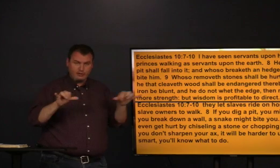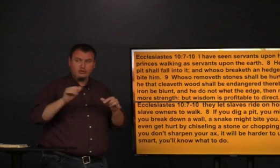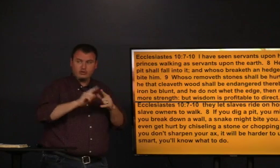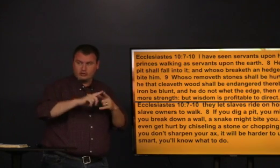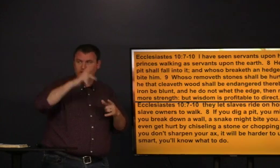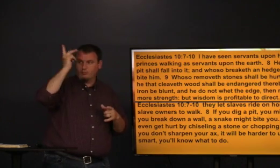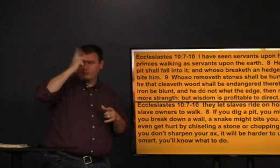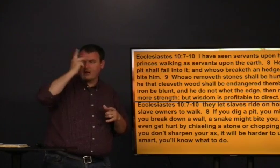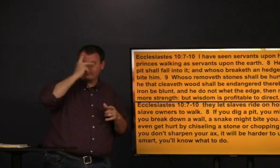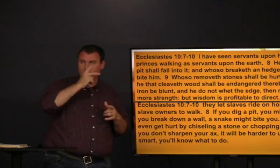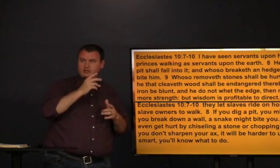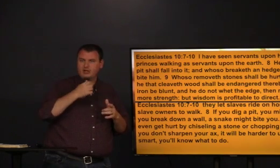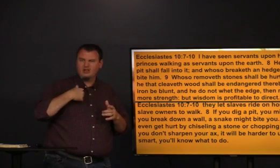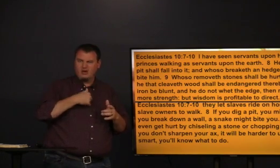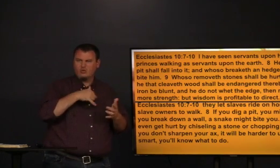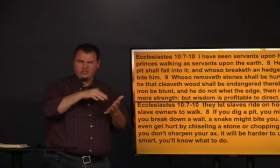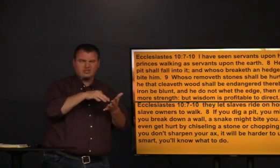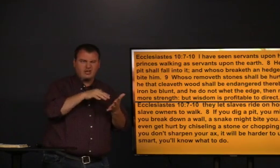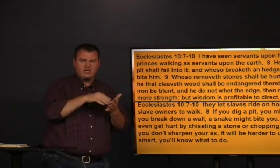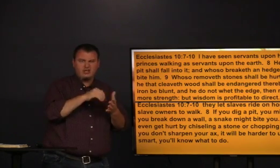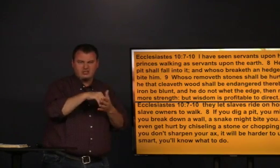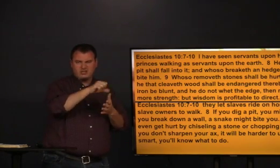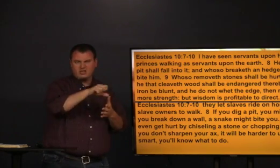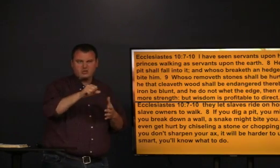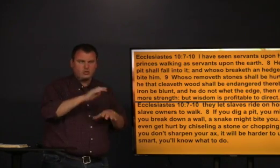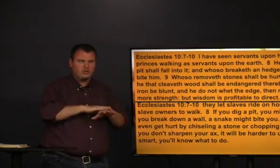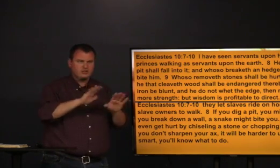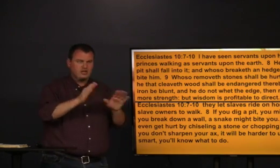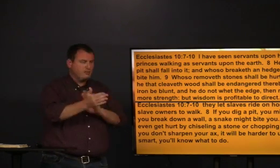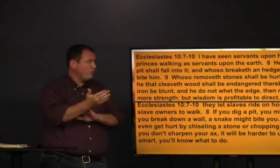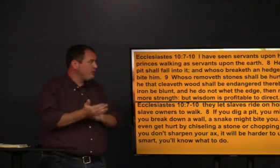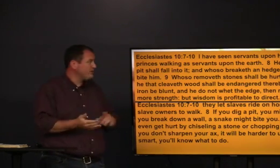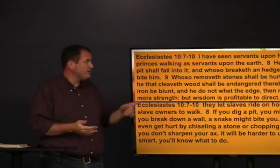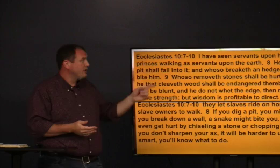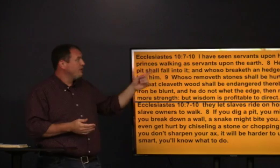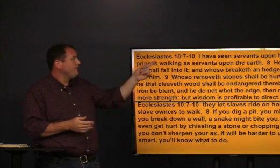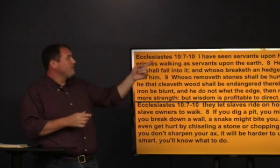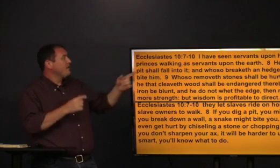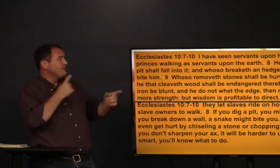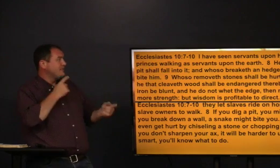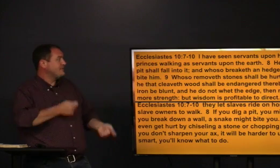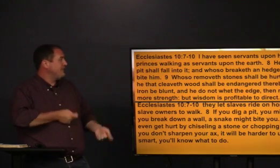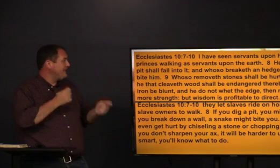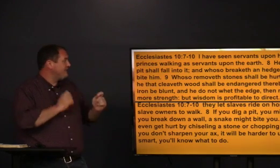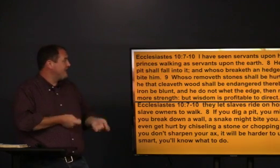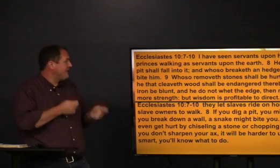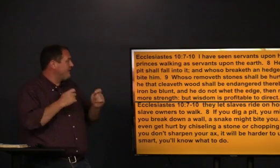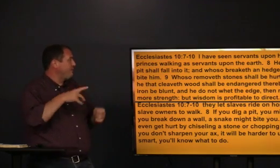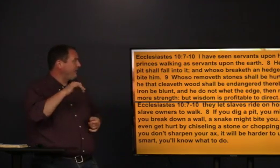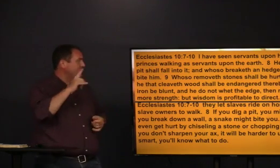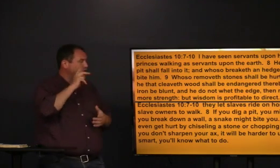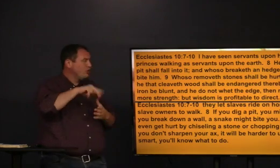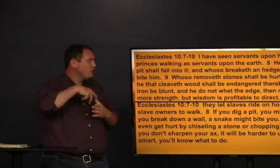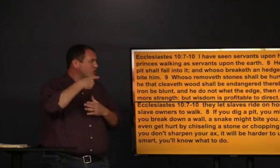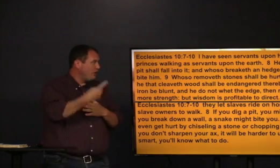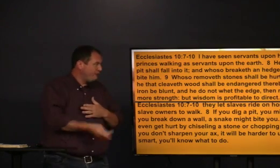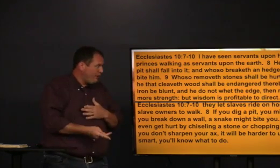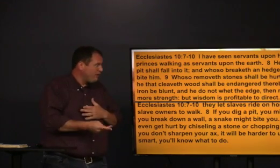Similar to Proverbs that we're studying in Sunday school on Sunday mornings. It says, he that diggeth a pit shall fall in